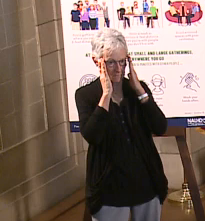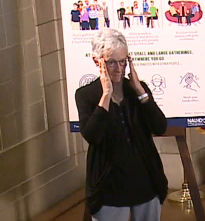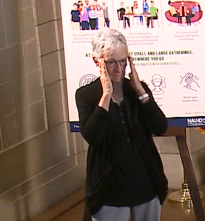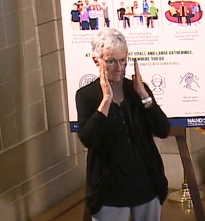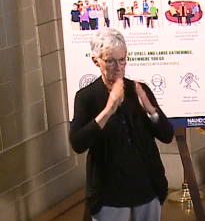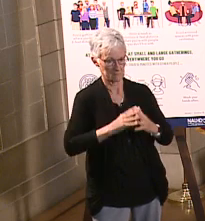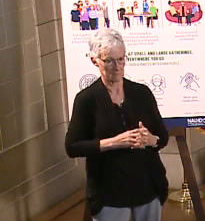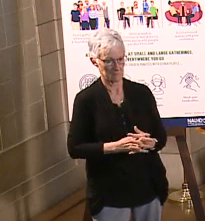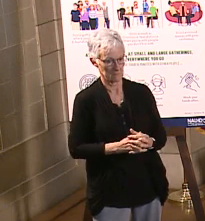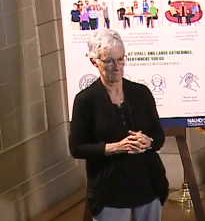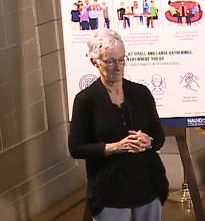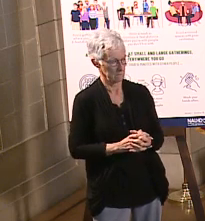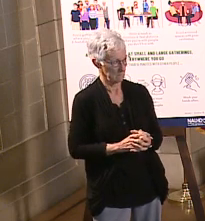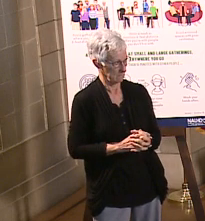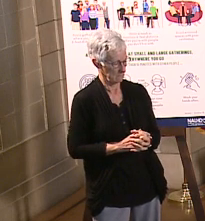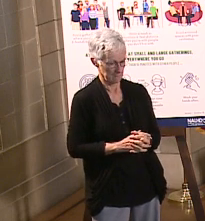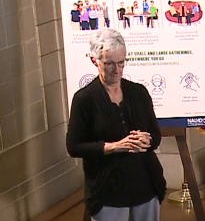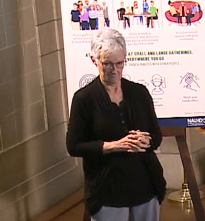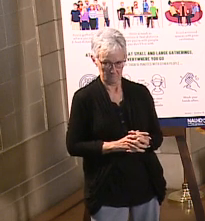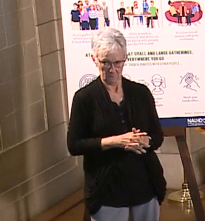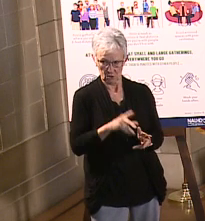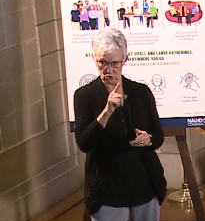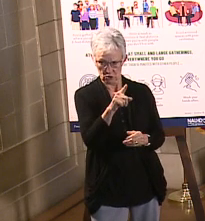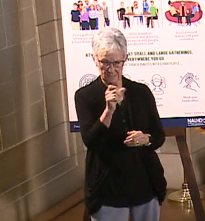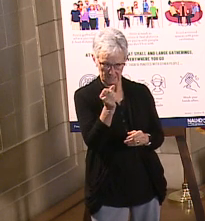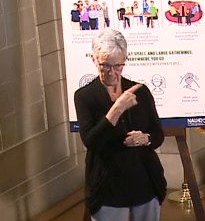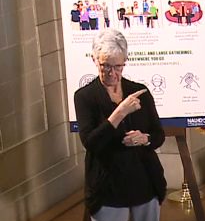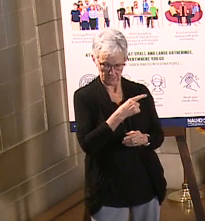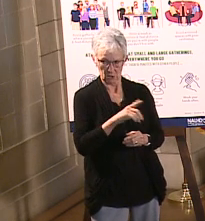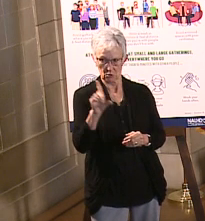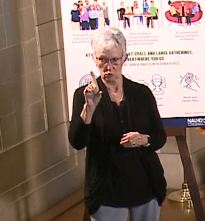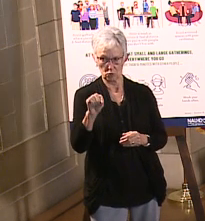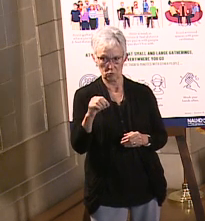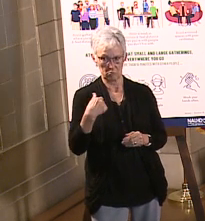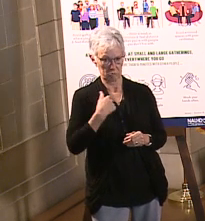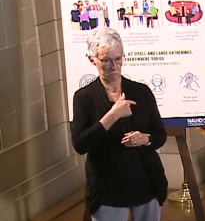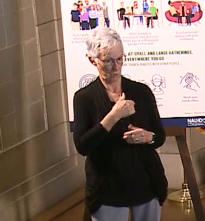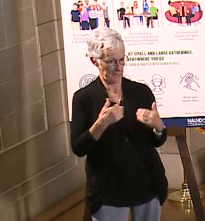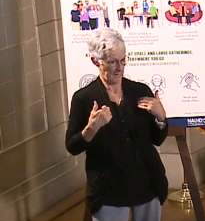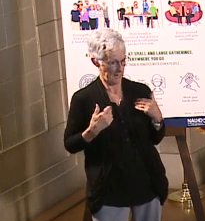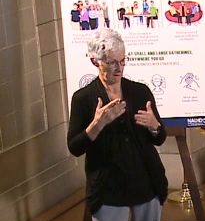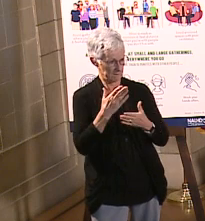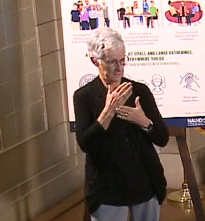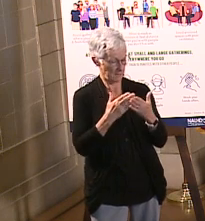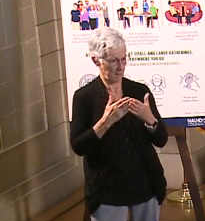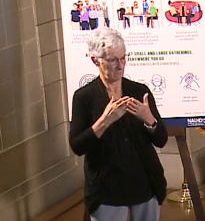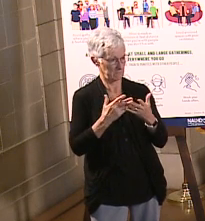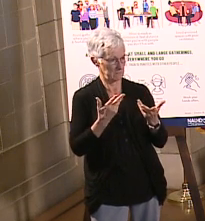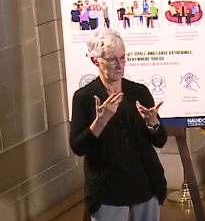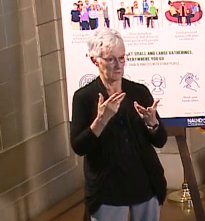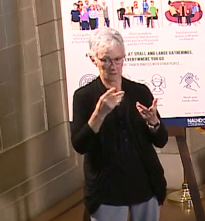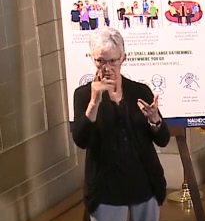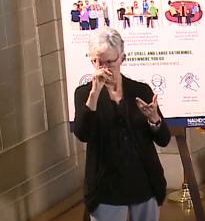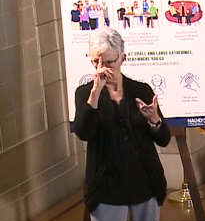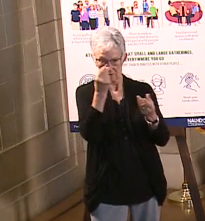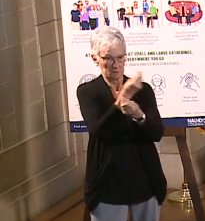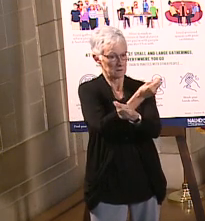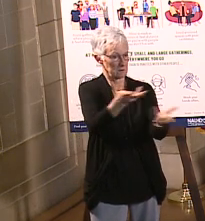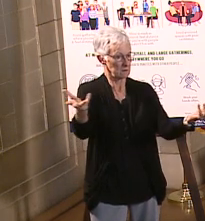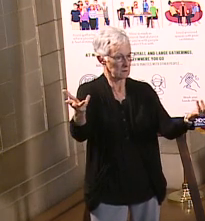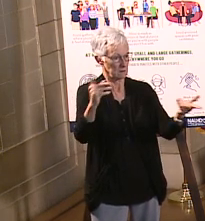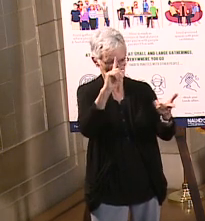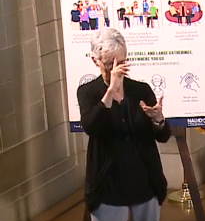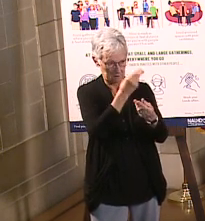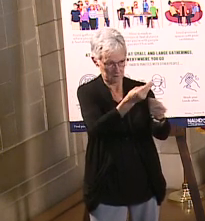convince people to actually take this vaccine? I mean, there have been some surveys that suggest even among healthcare